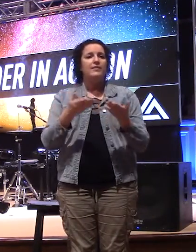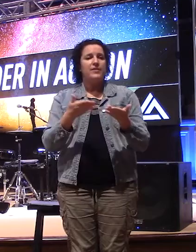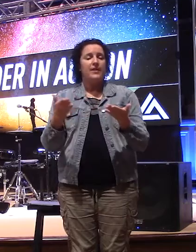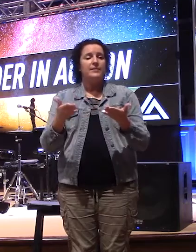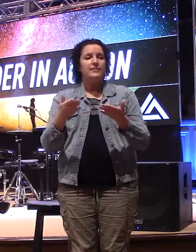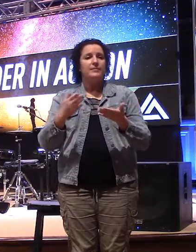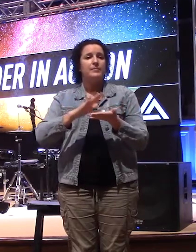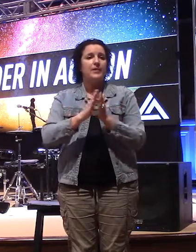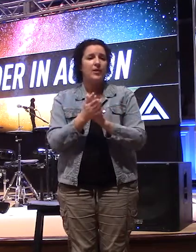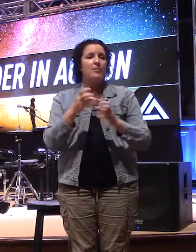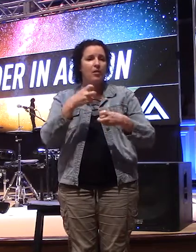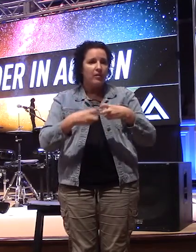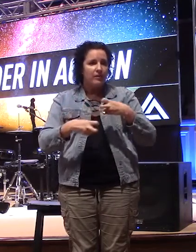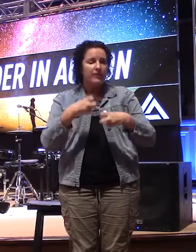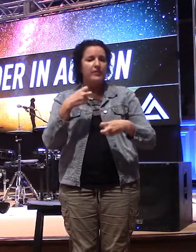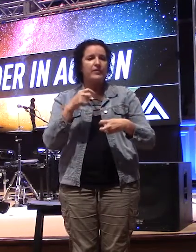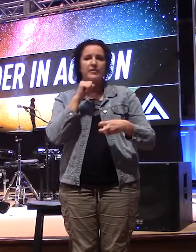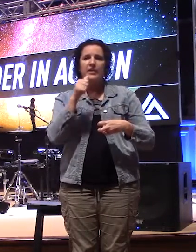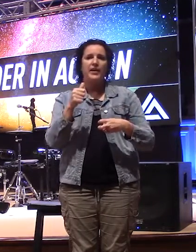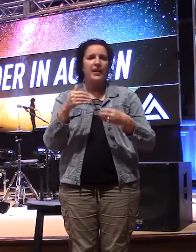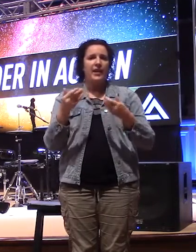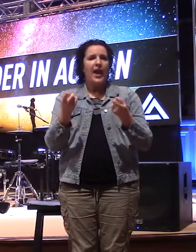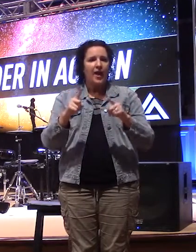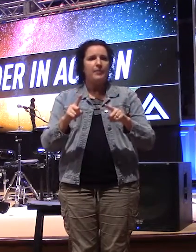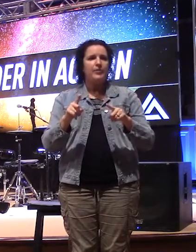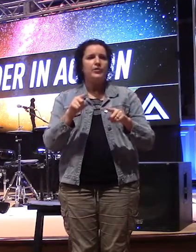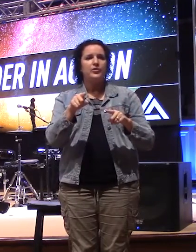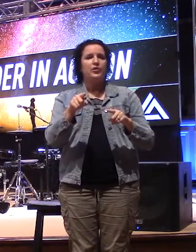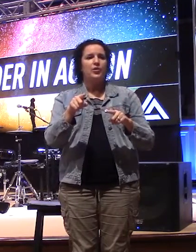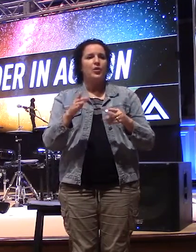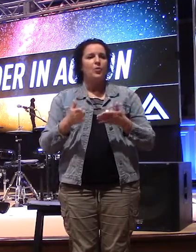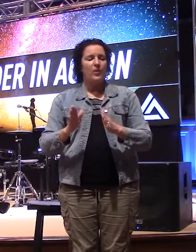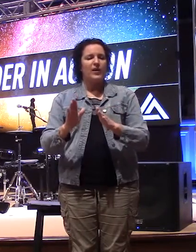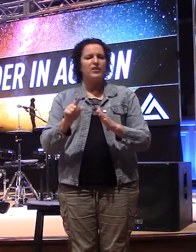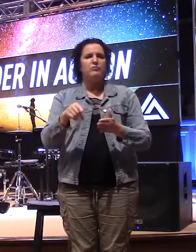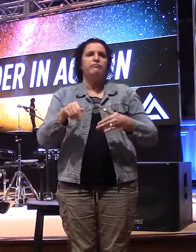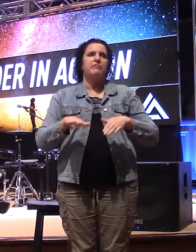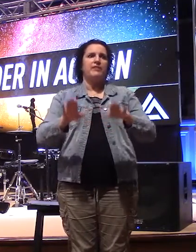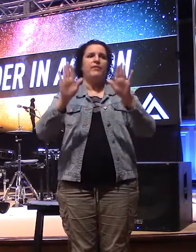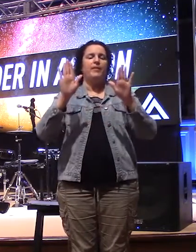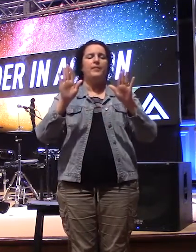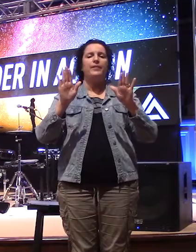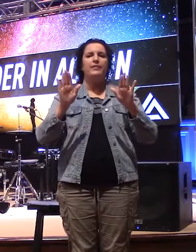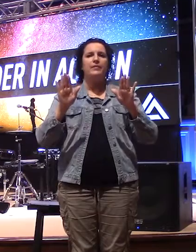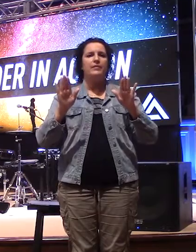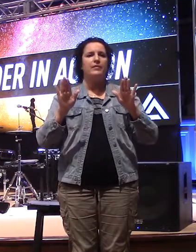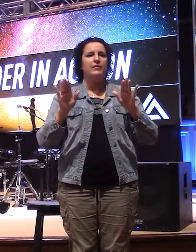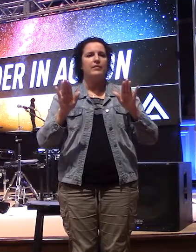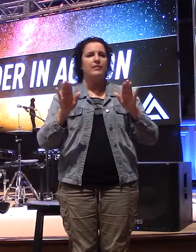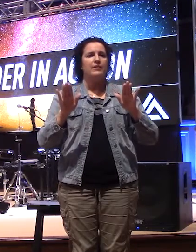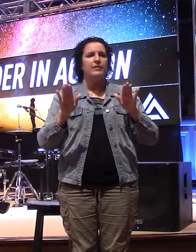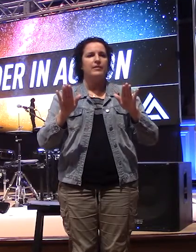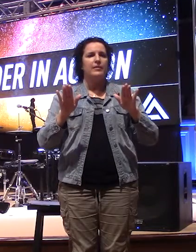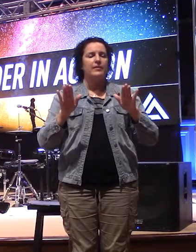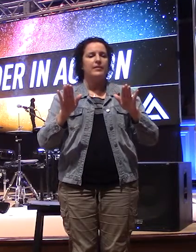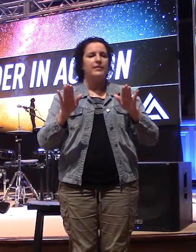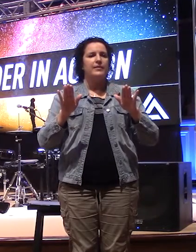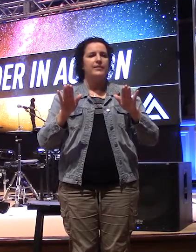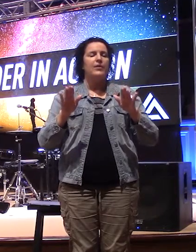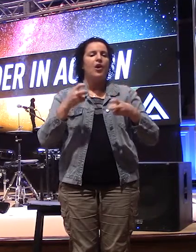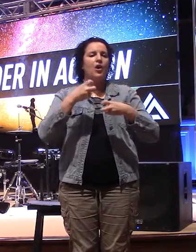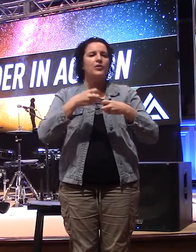not going your way, you're going to give up. The greatest struggle in my life is to die what I want and accept what God